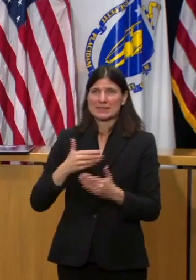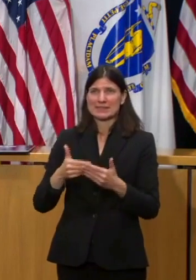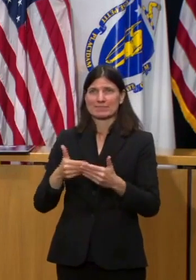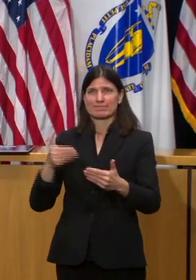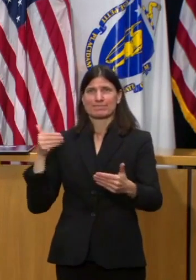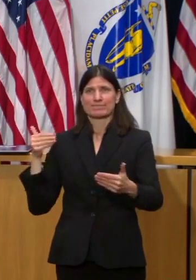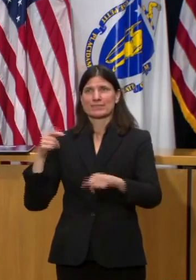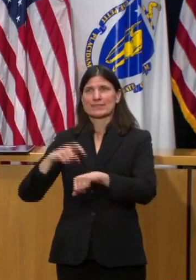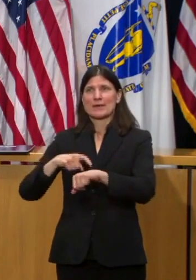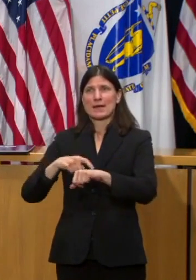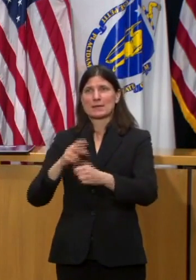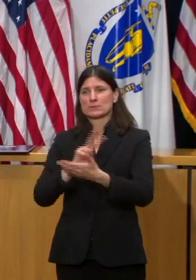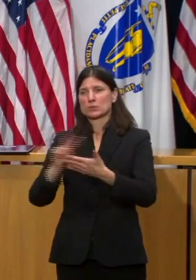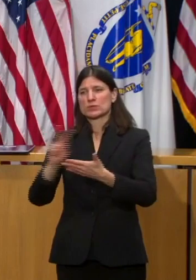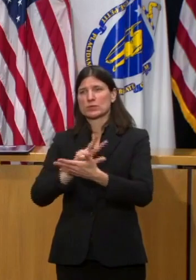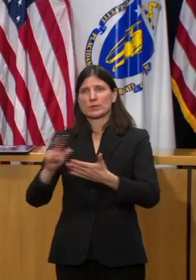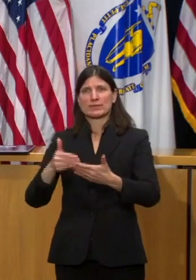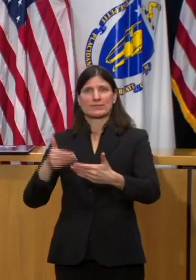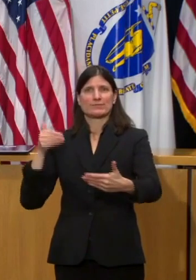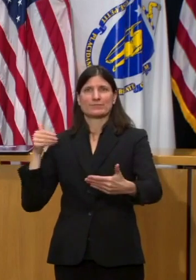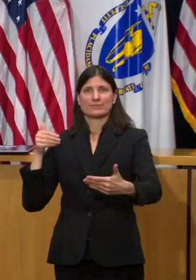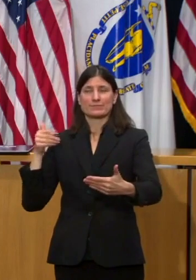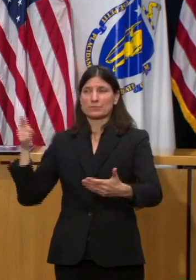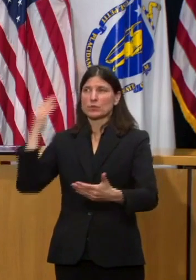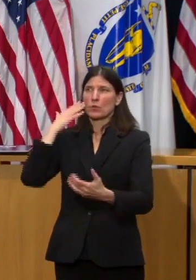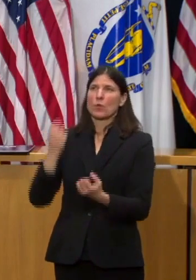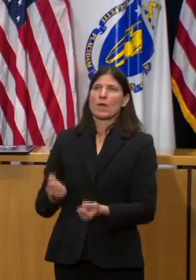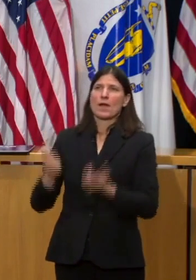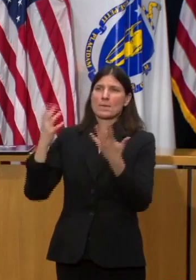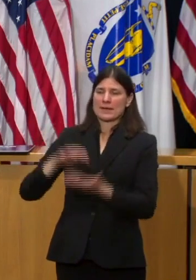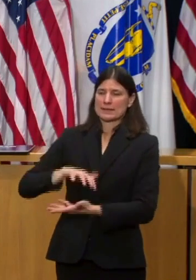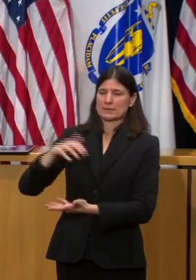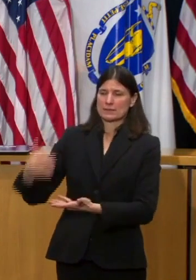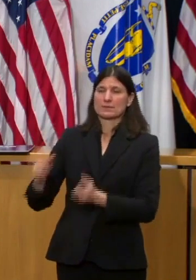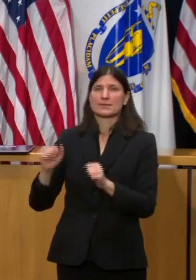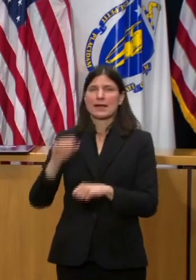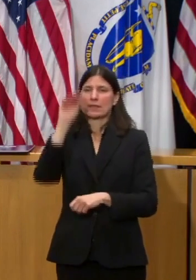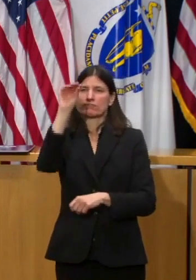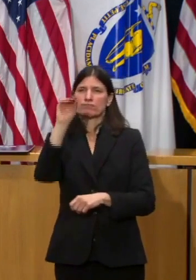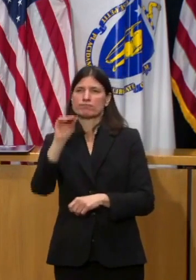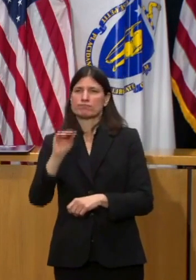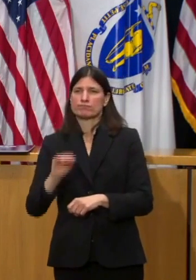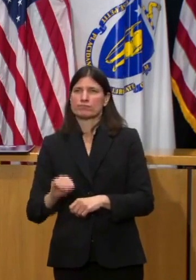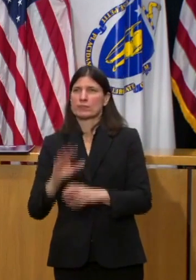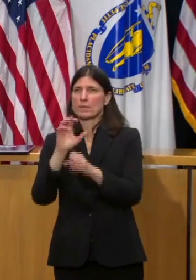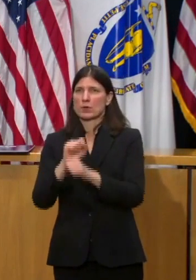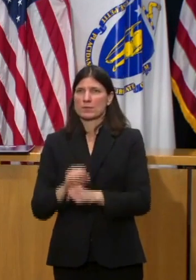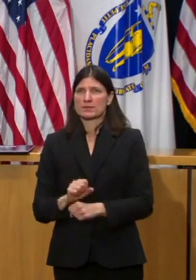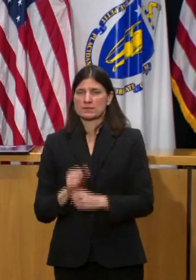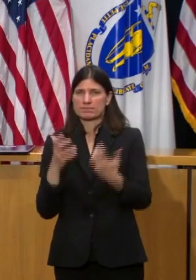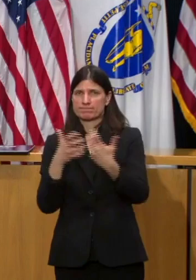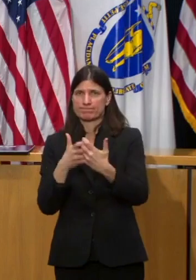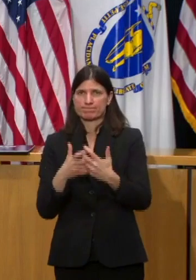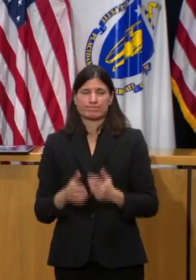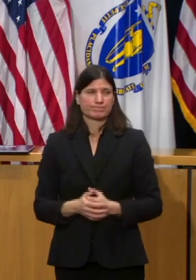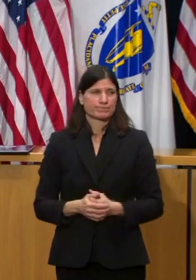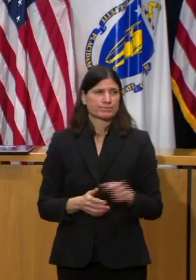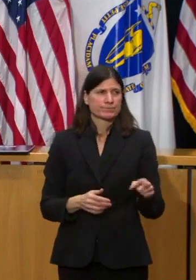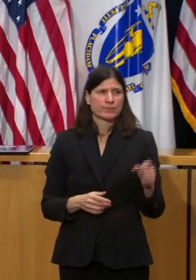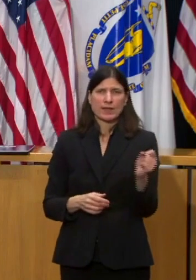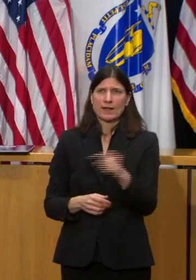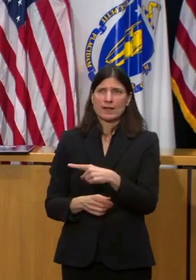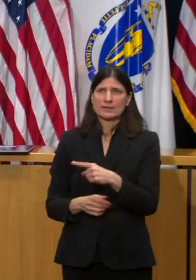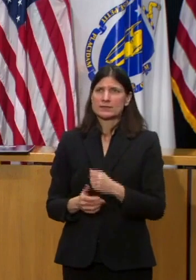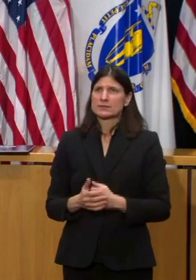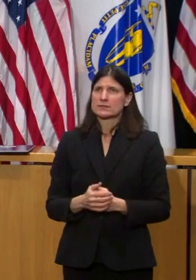would solve for a lot of people the complexity about getting an appointment. If you know you're not going to get any less, can't